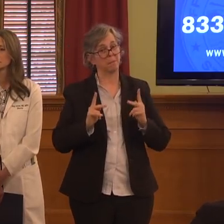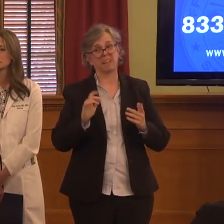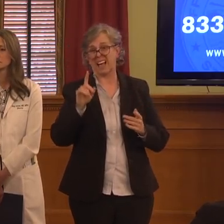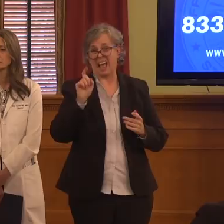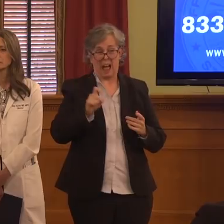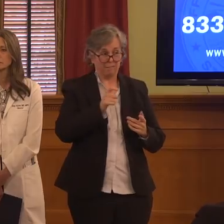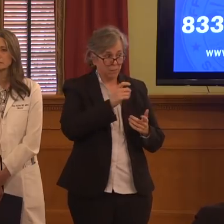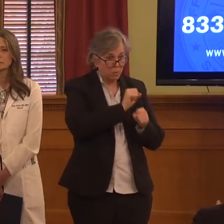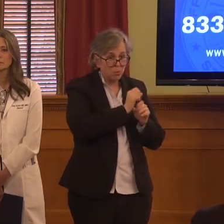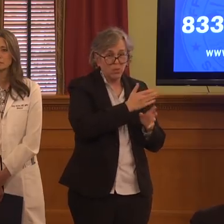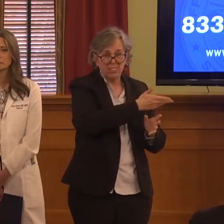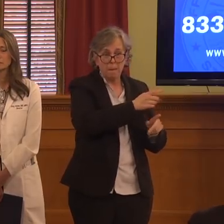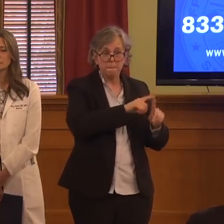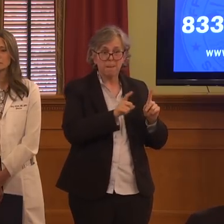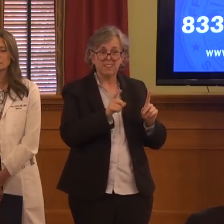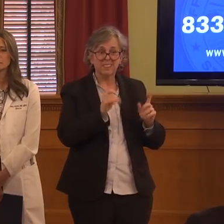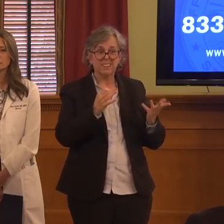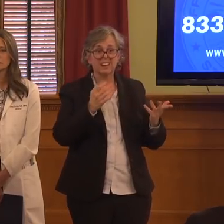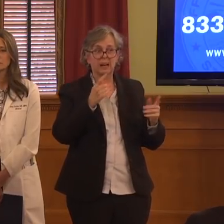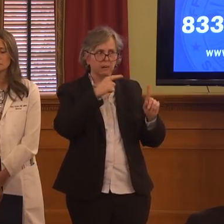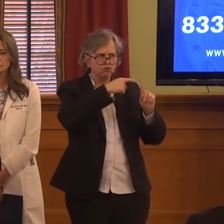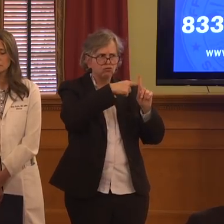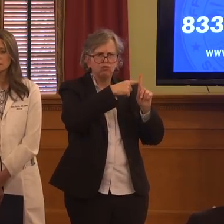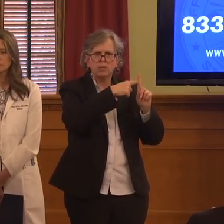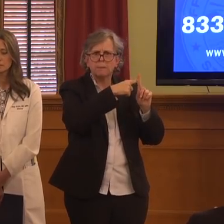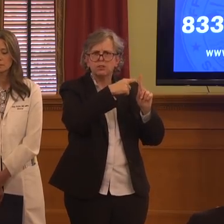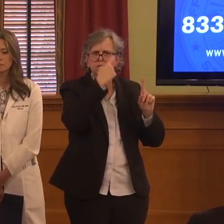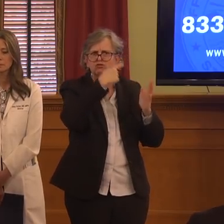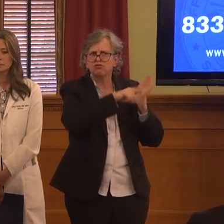be checked for their temperature. These